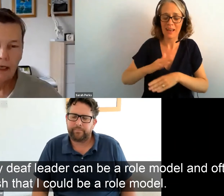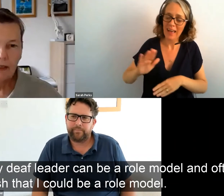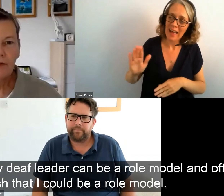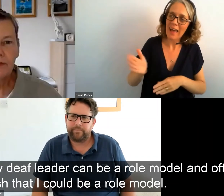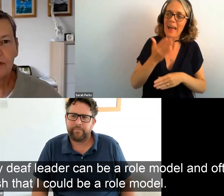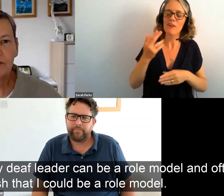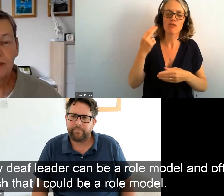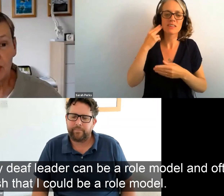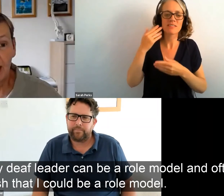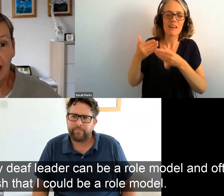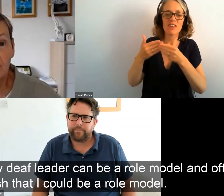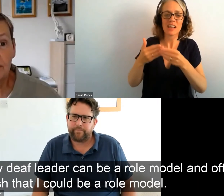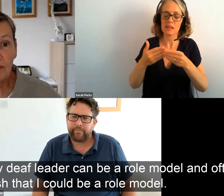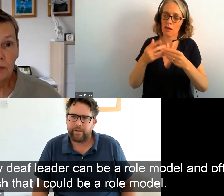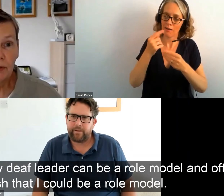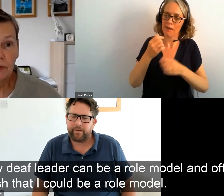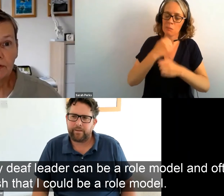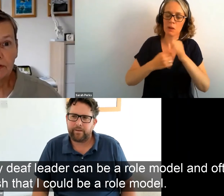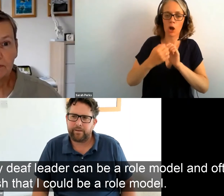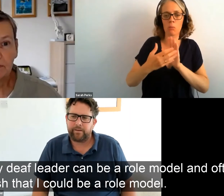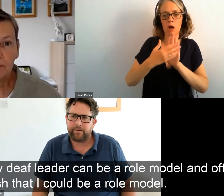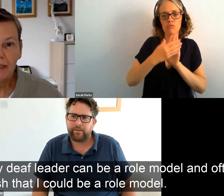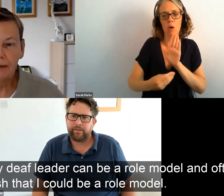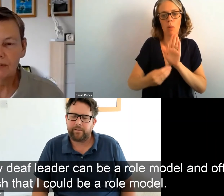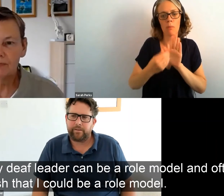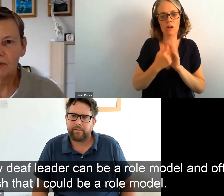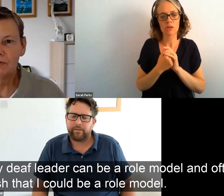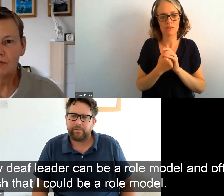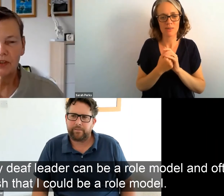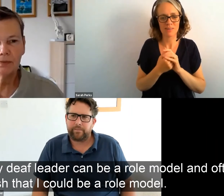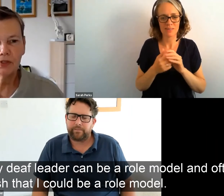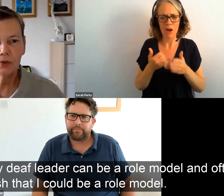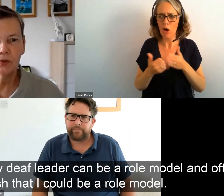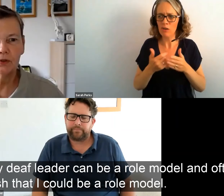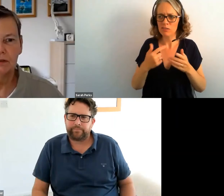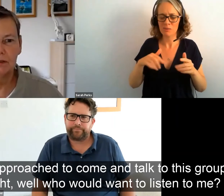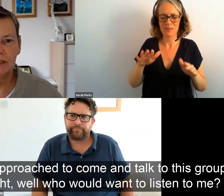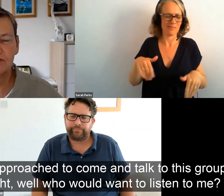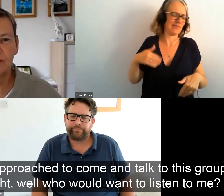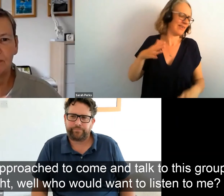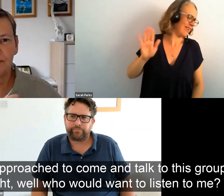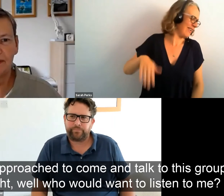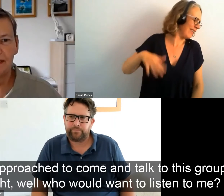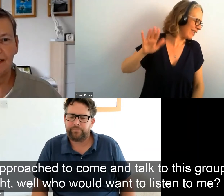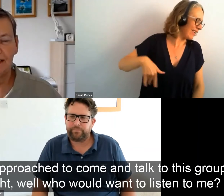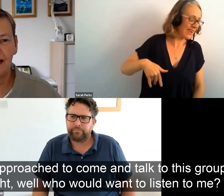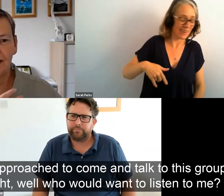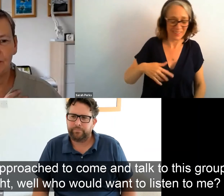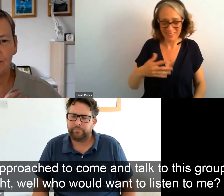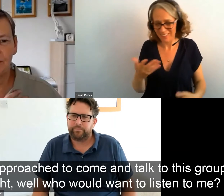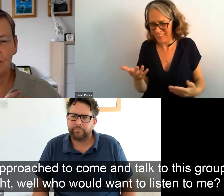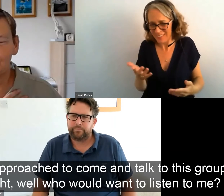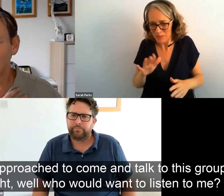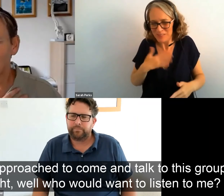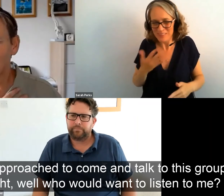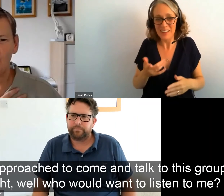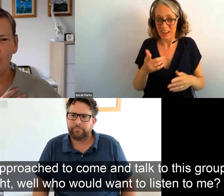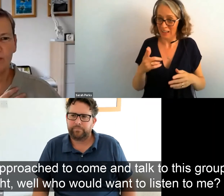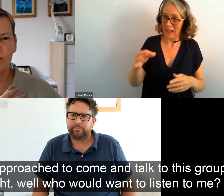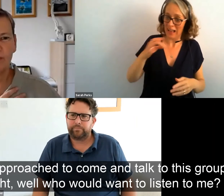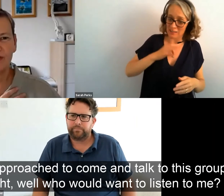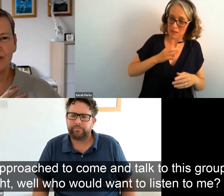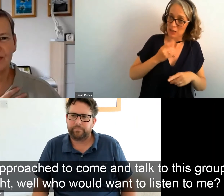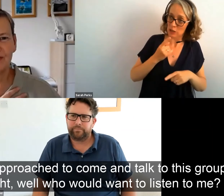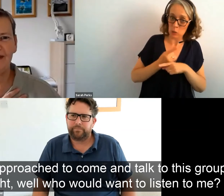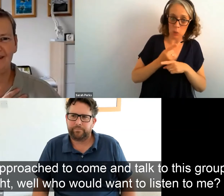can be a role model. And often we're shy to be role models. When I was approached to come and talk to this group here, I thought,